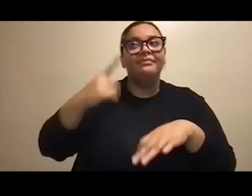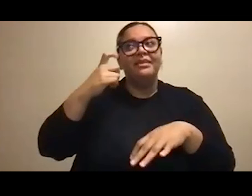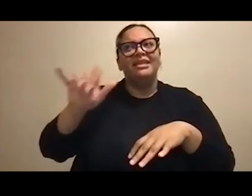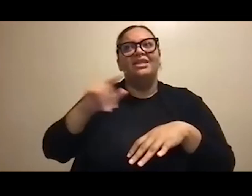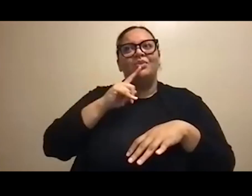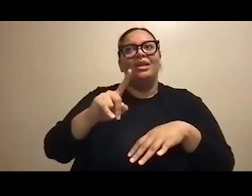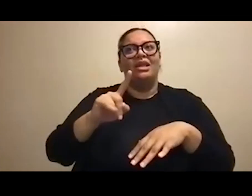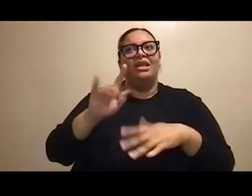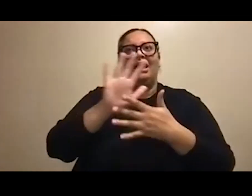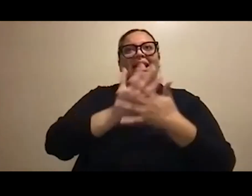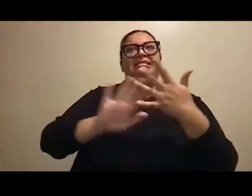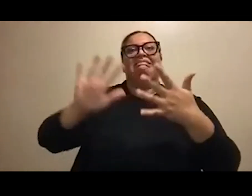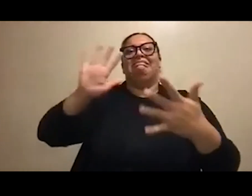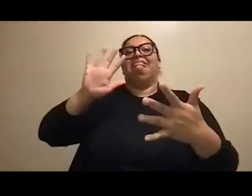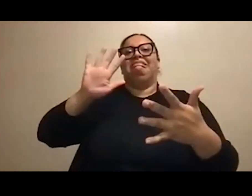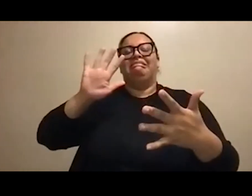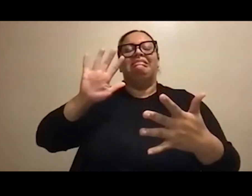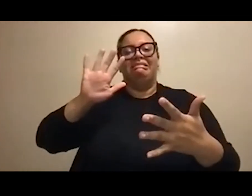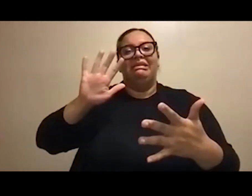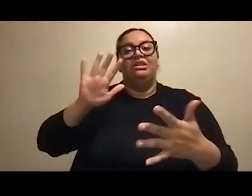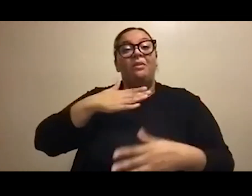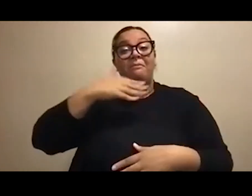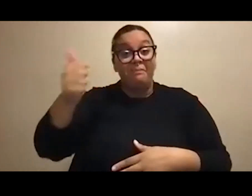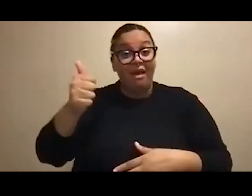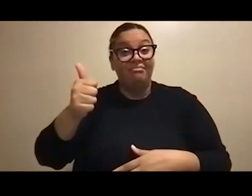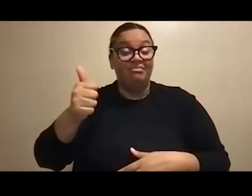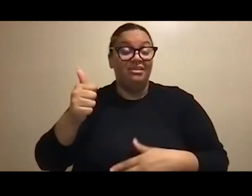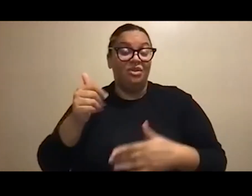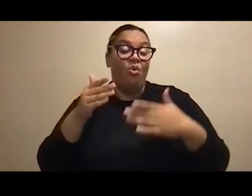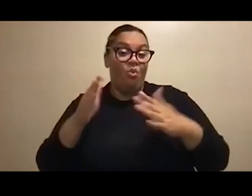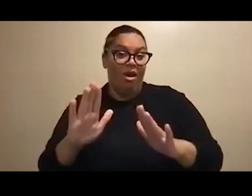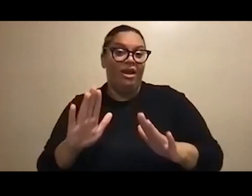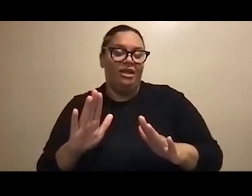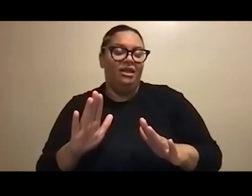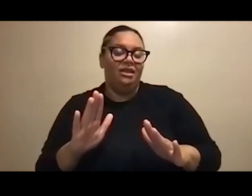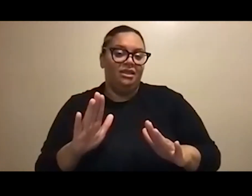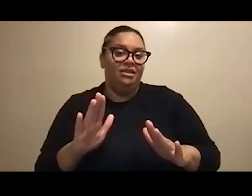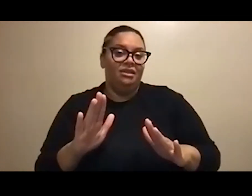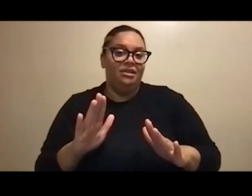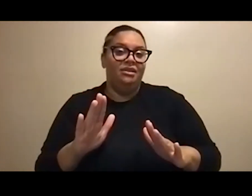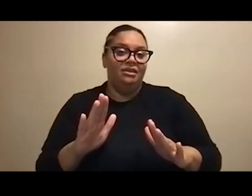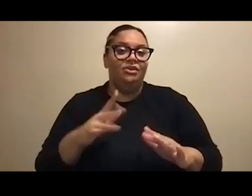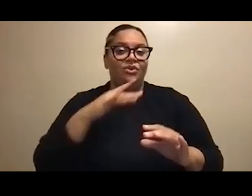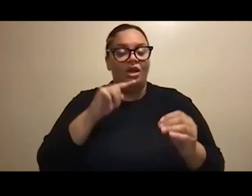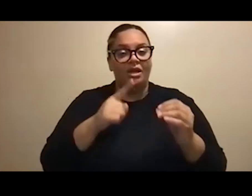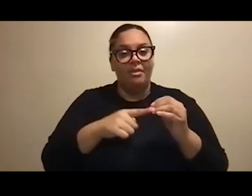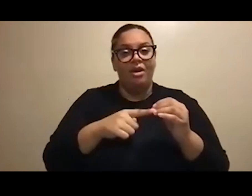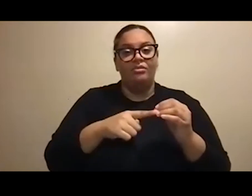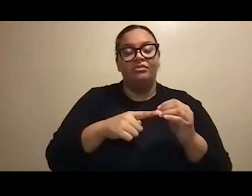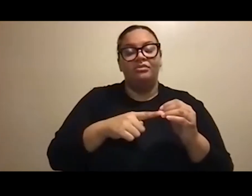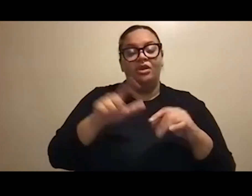So probably the best statement of what a constitution lowercase c looks